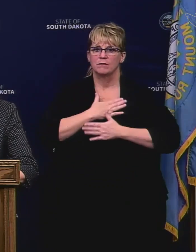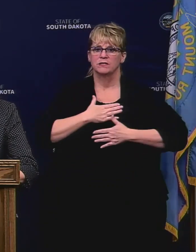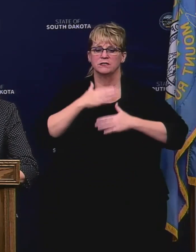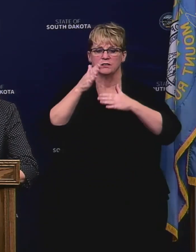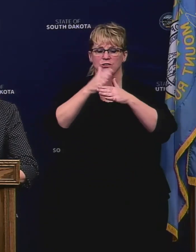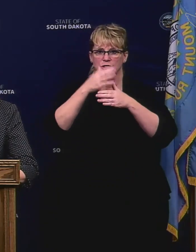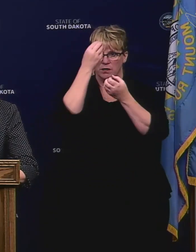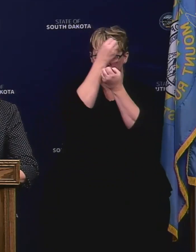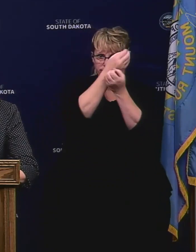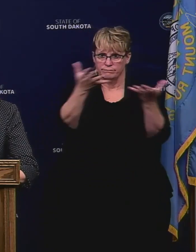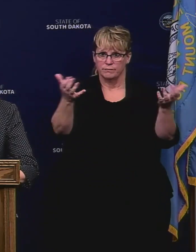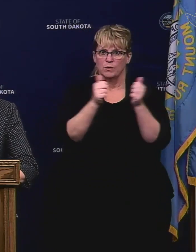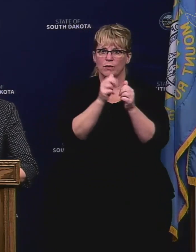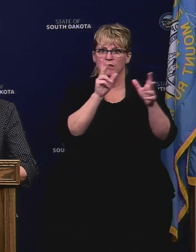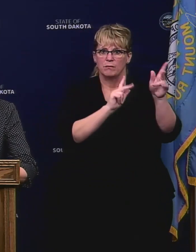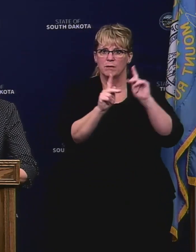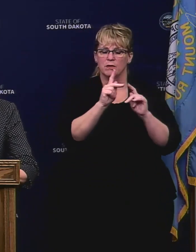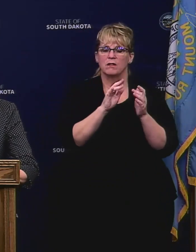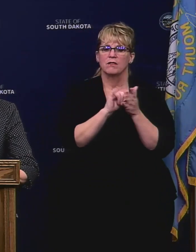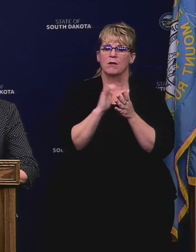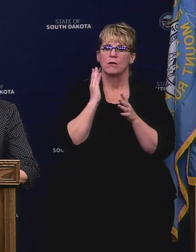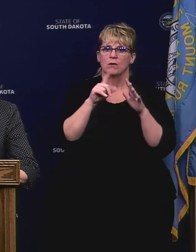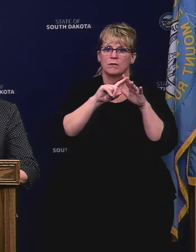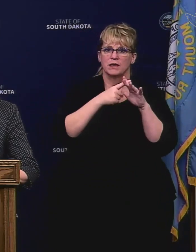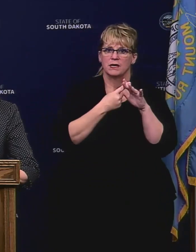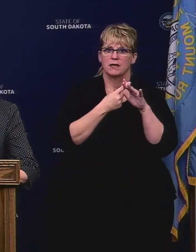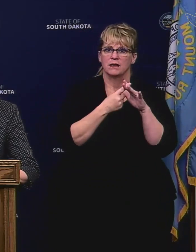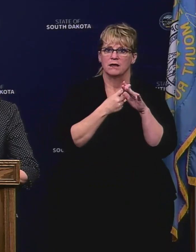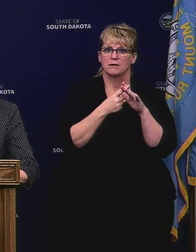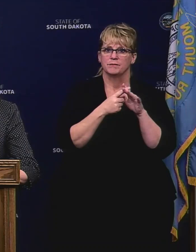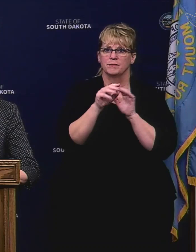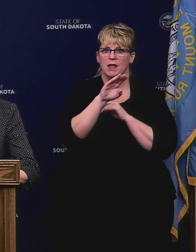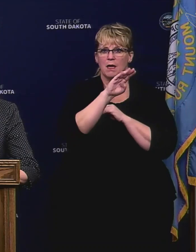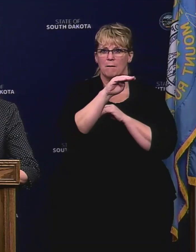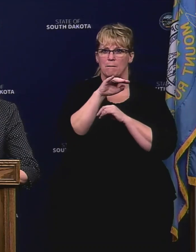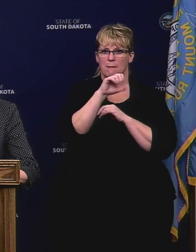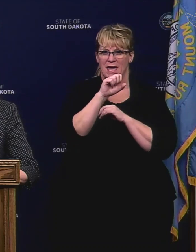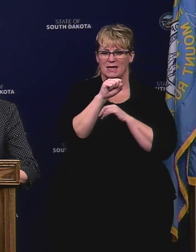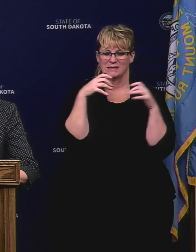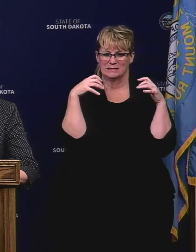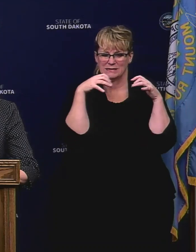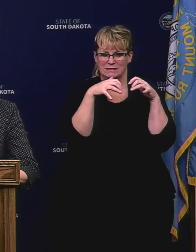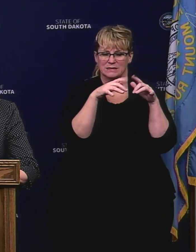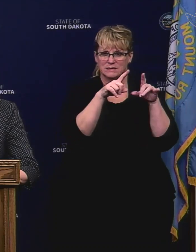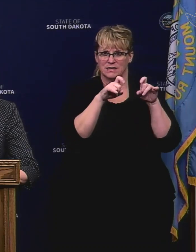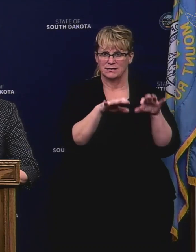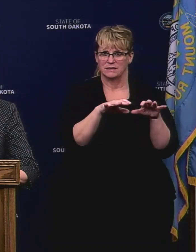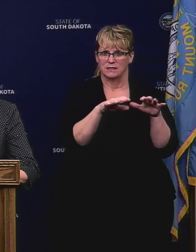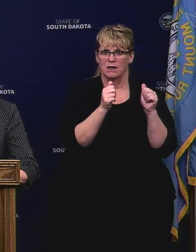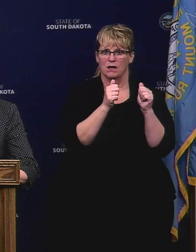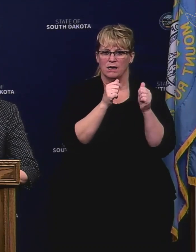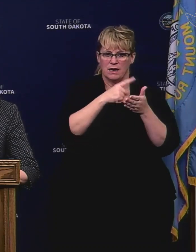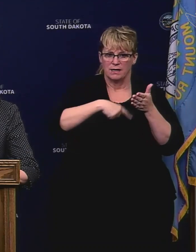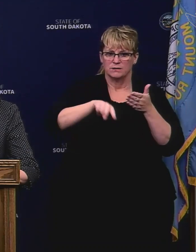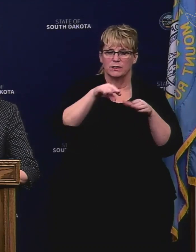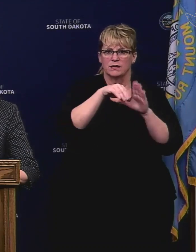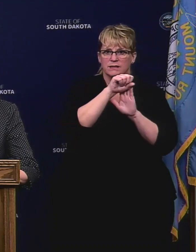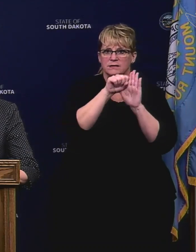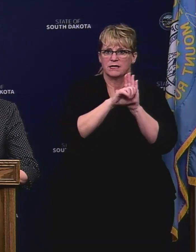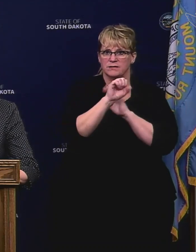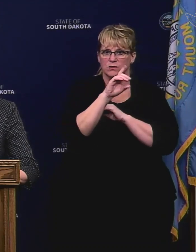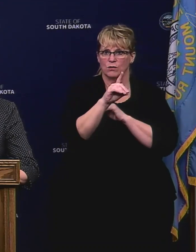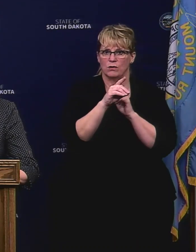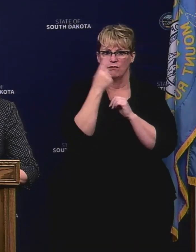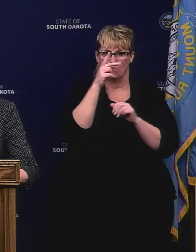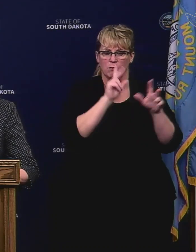share with folks that we will be beginning some mass testing of vulnerable populations starting next week in the state of South